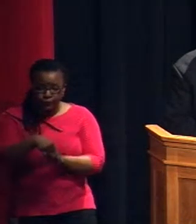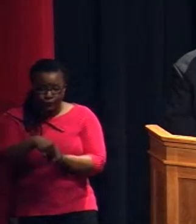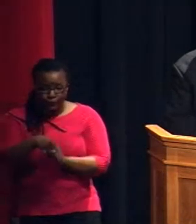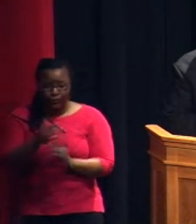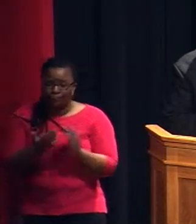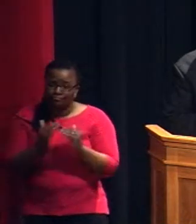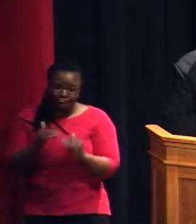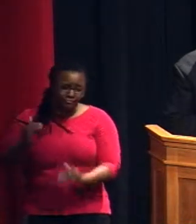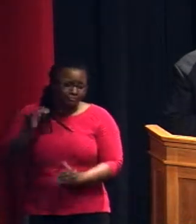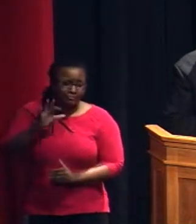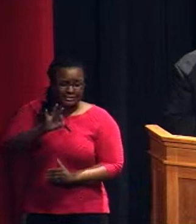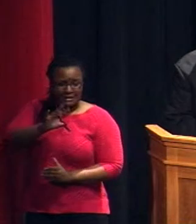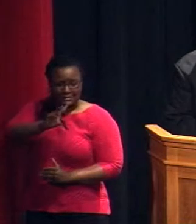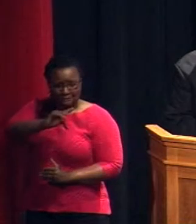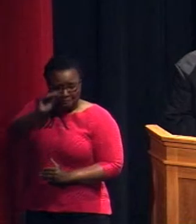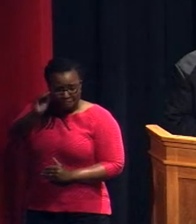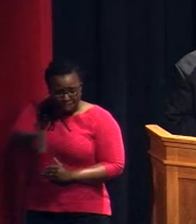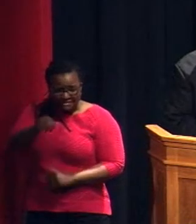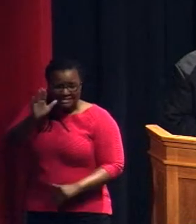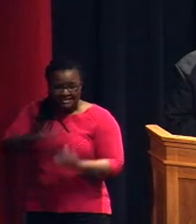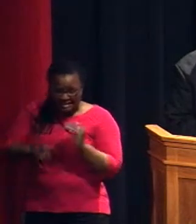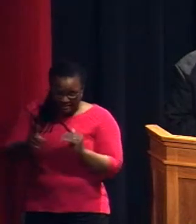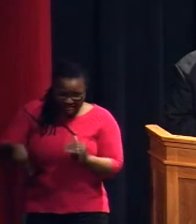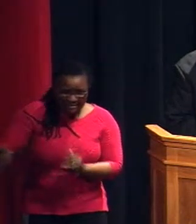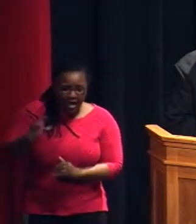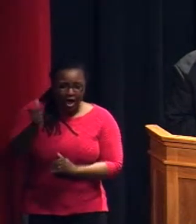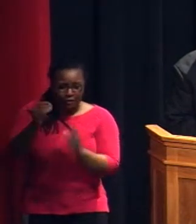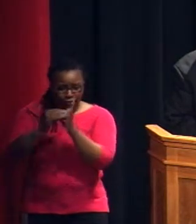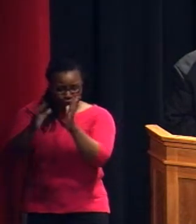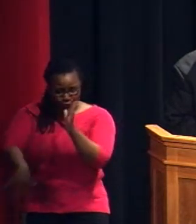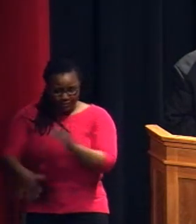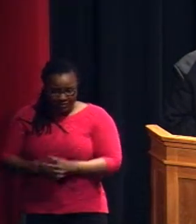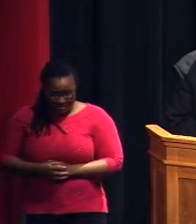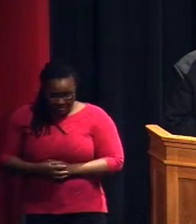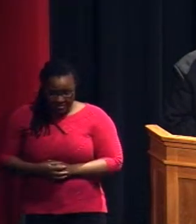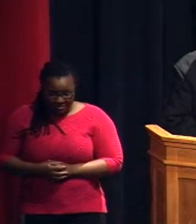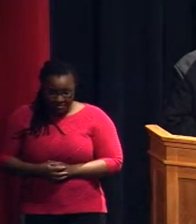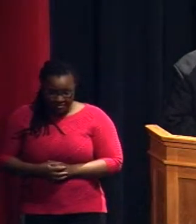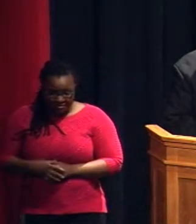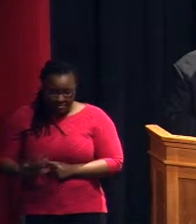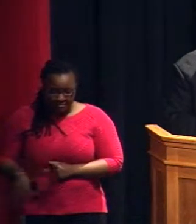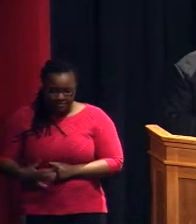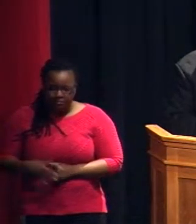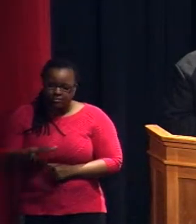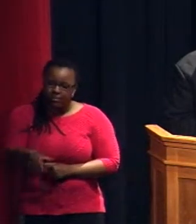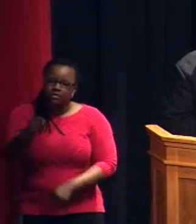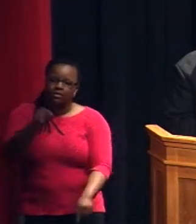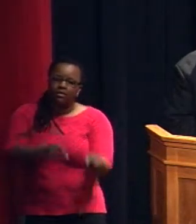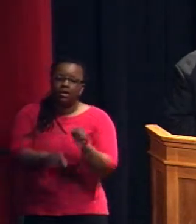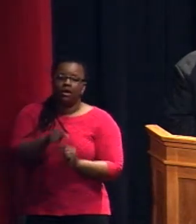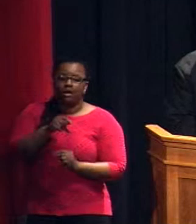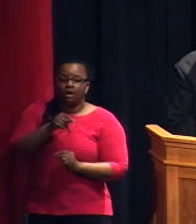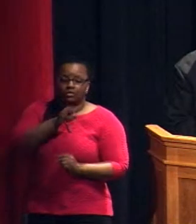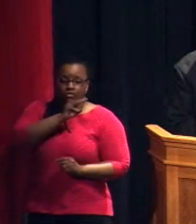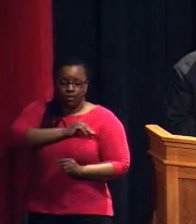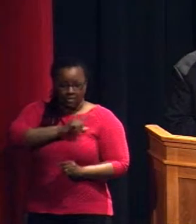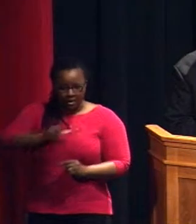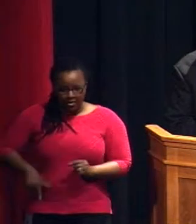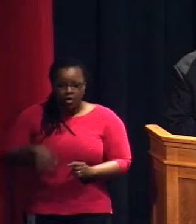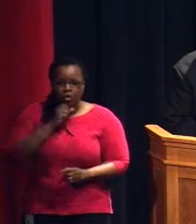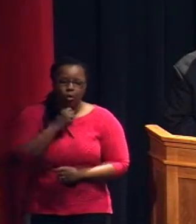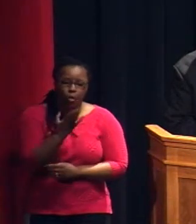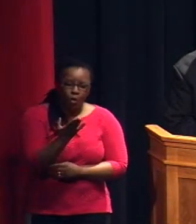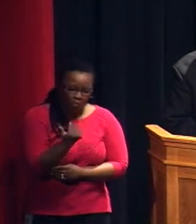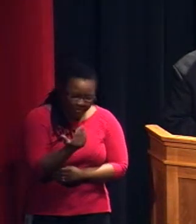So Martin Luther King Jr. was 15 when he really launched his heroic journey. Claudette Colvin was 15 when